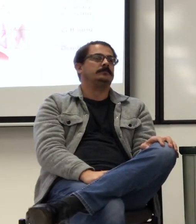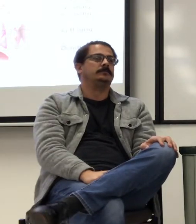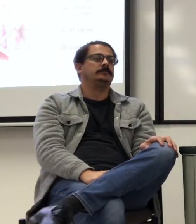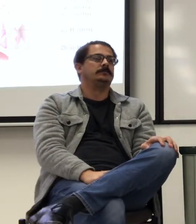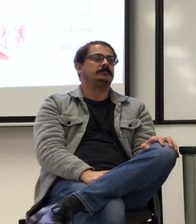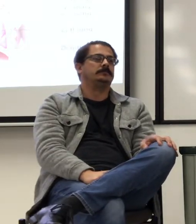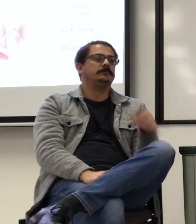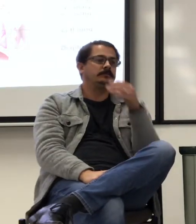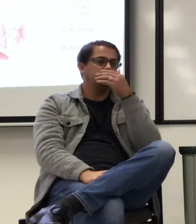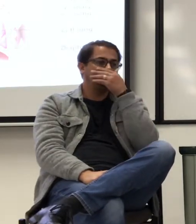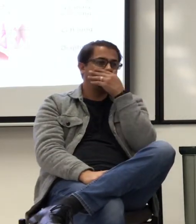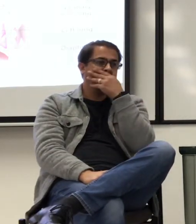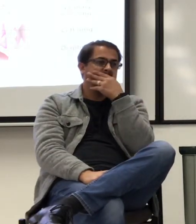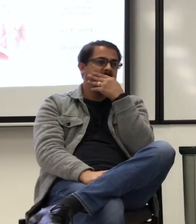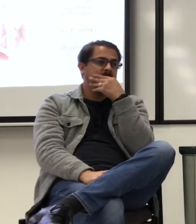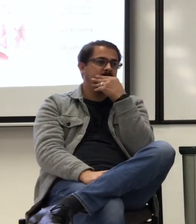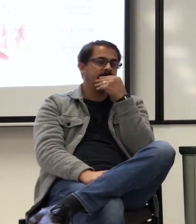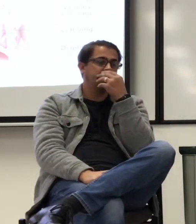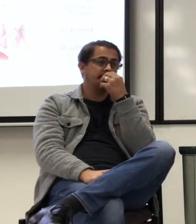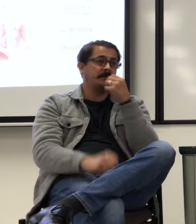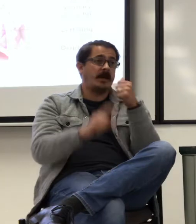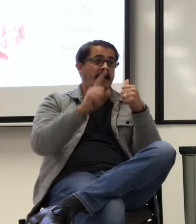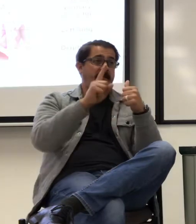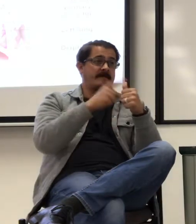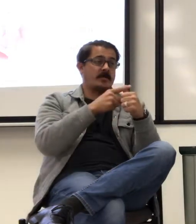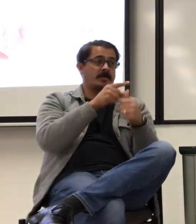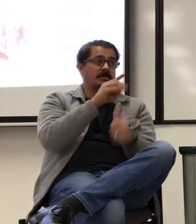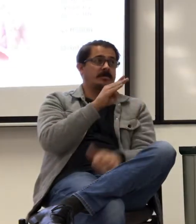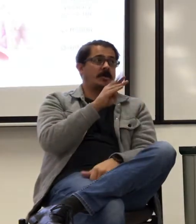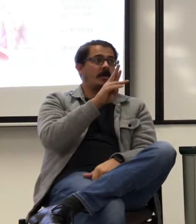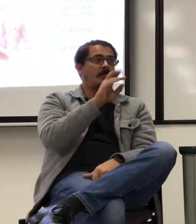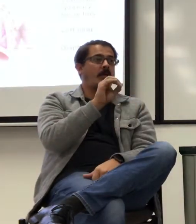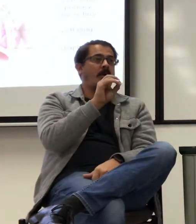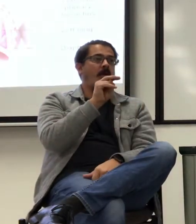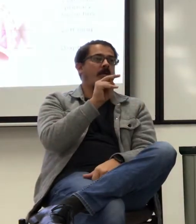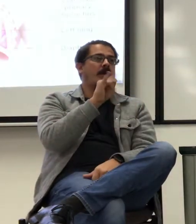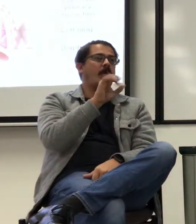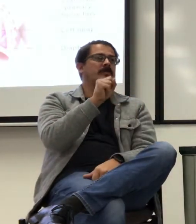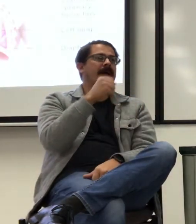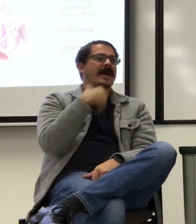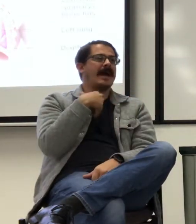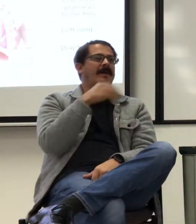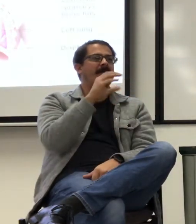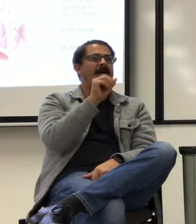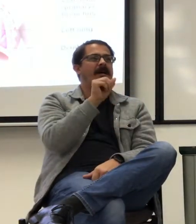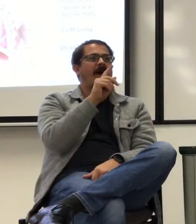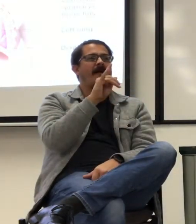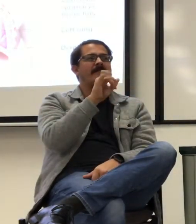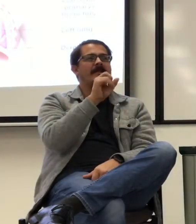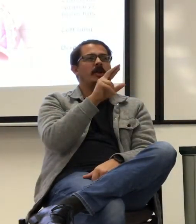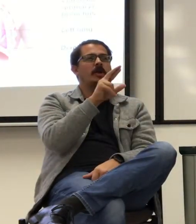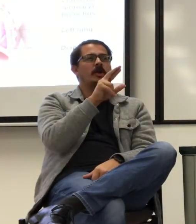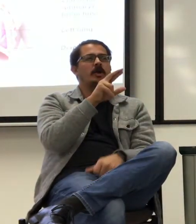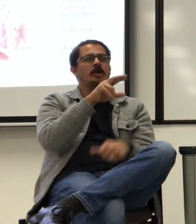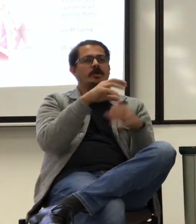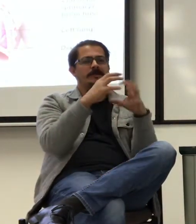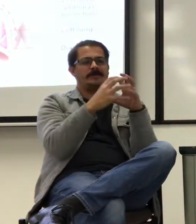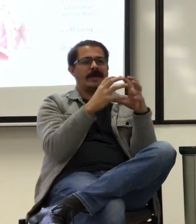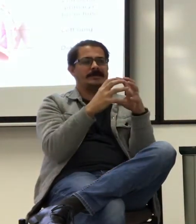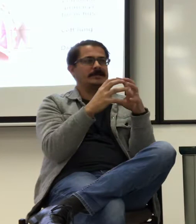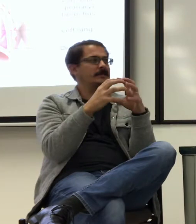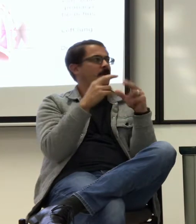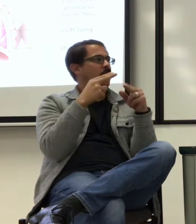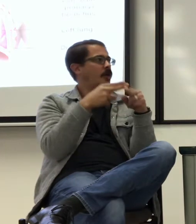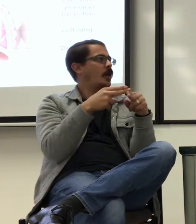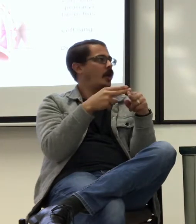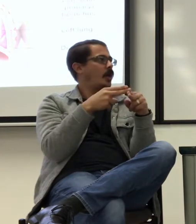And then the first bronchioles that have the little alveolar spaces are called respiratory bronchioles, and that's where you can start to have